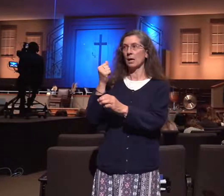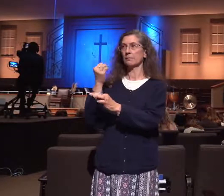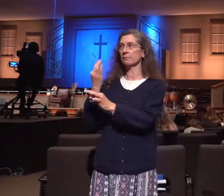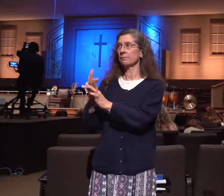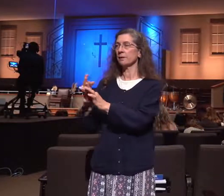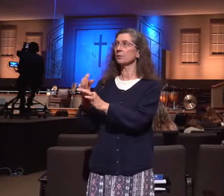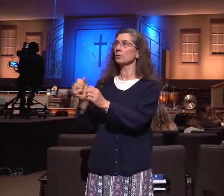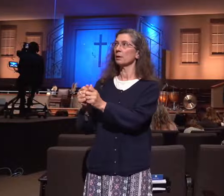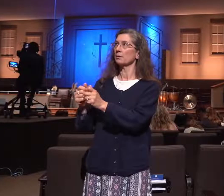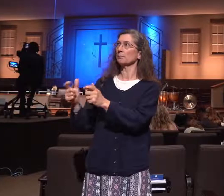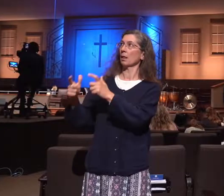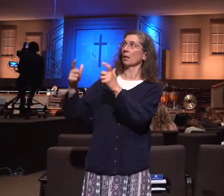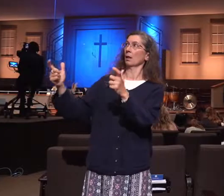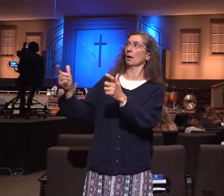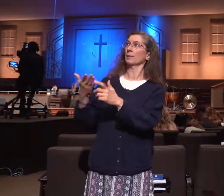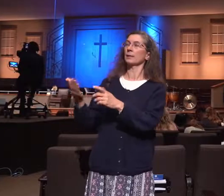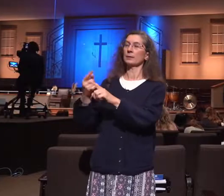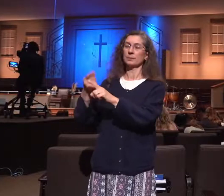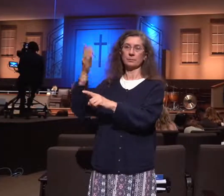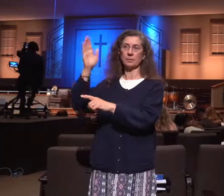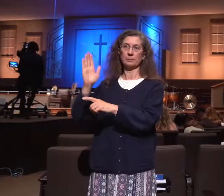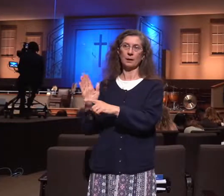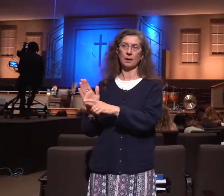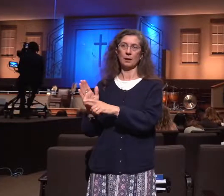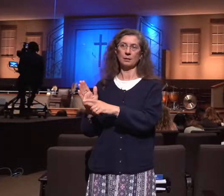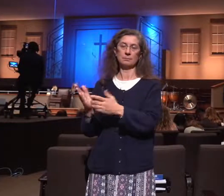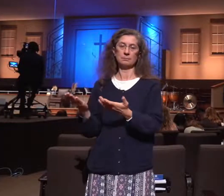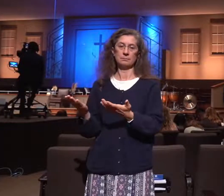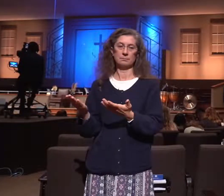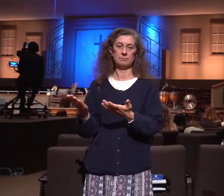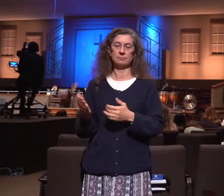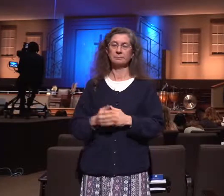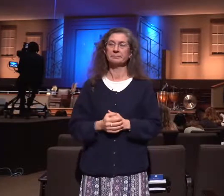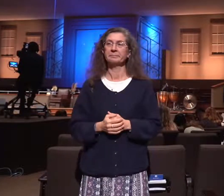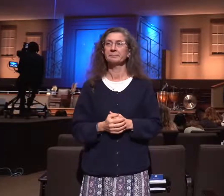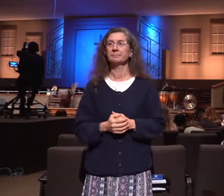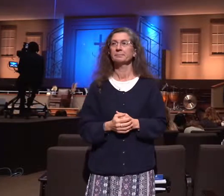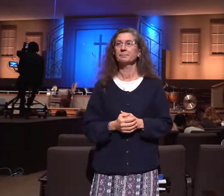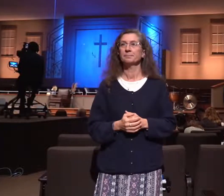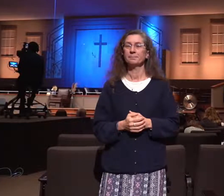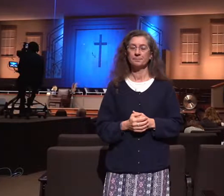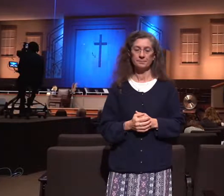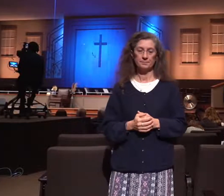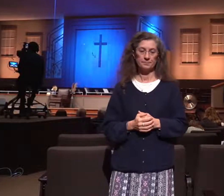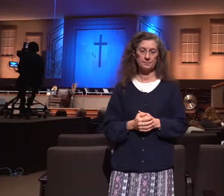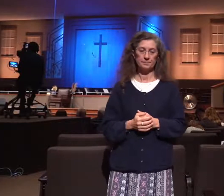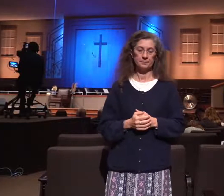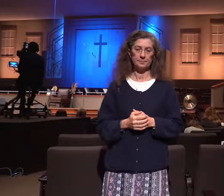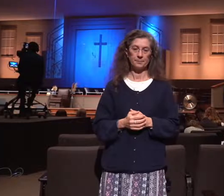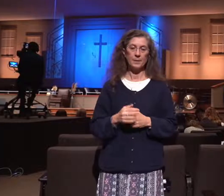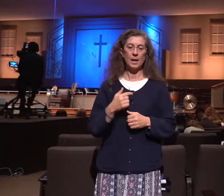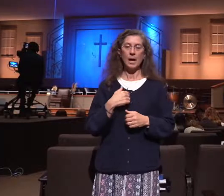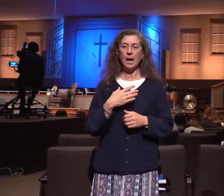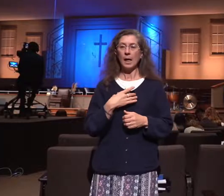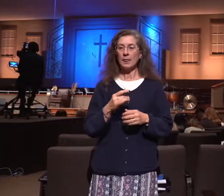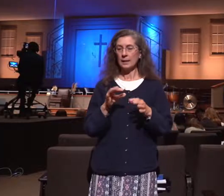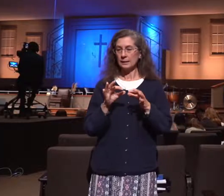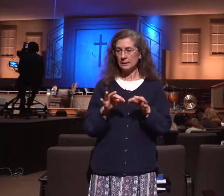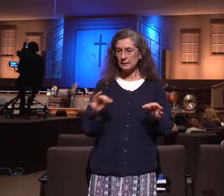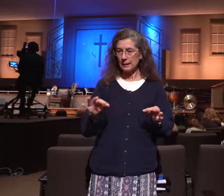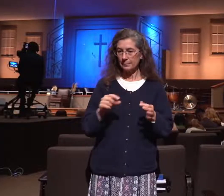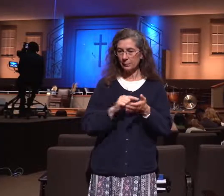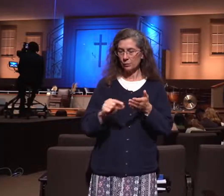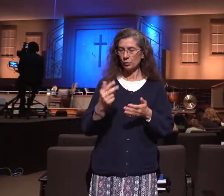unfaithful if God put big things in your hand. By the way, he's not going to do that, okay? And then I like the statement in